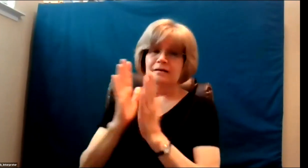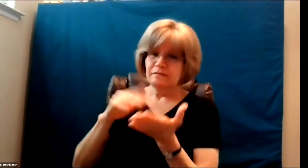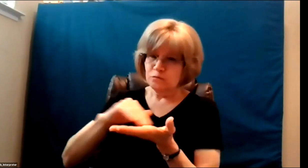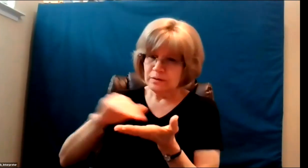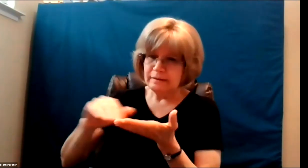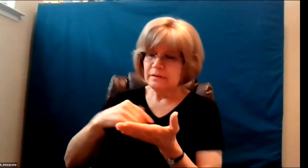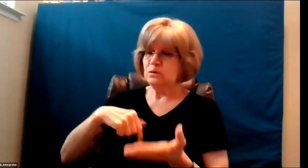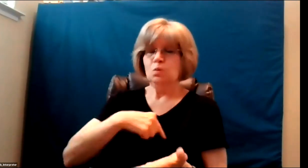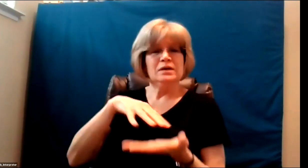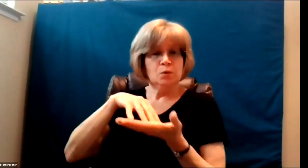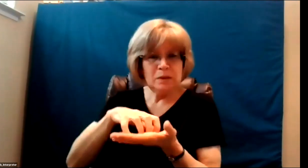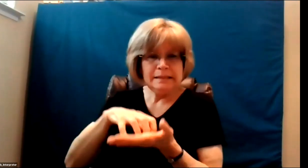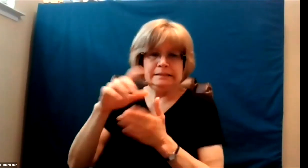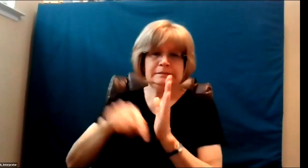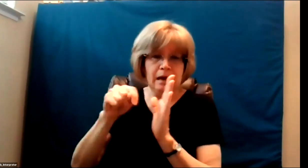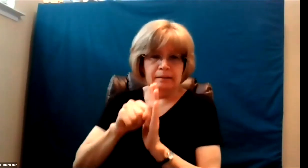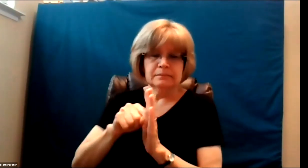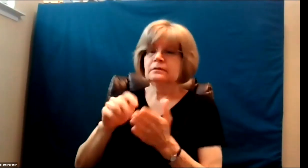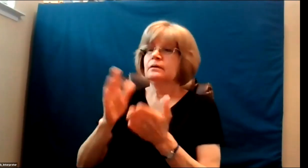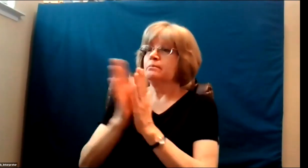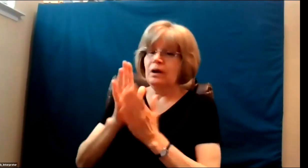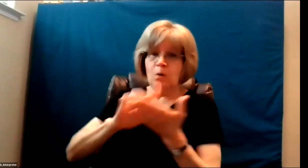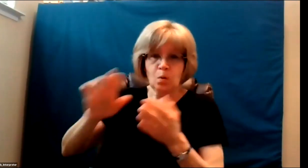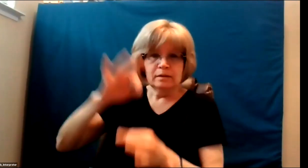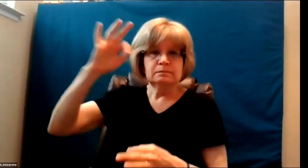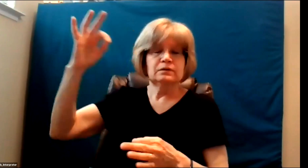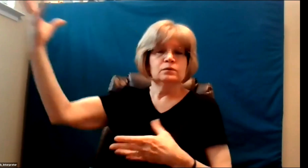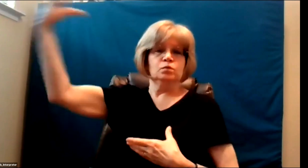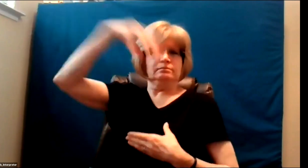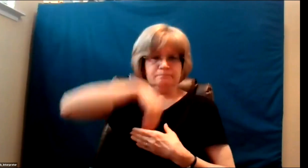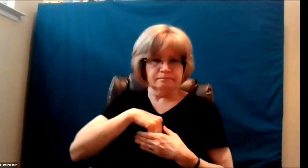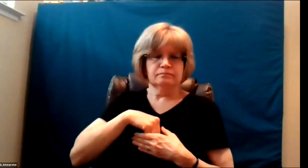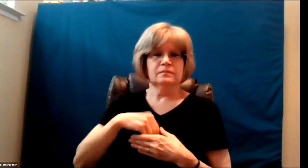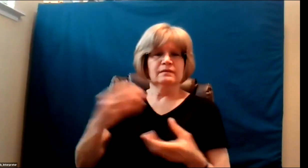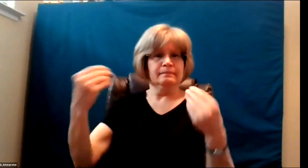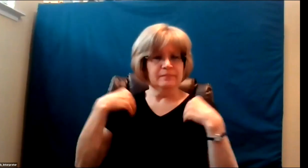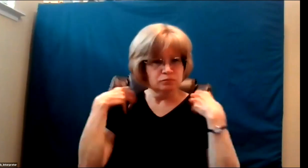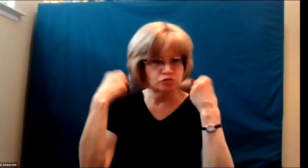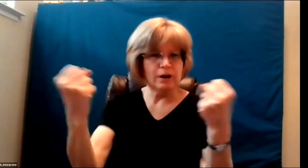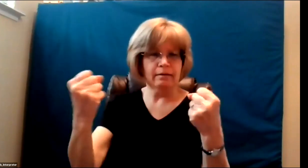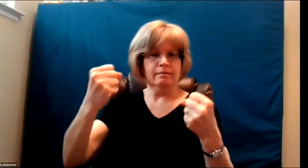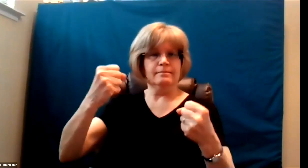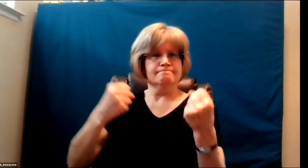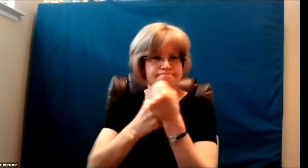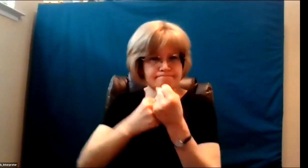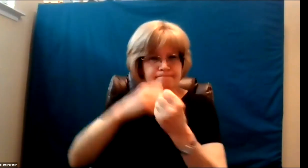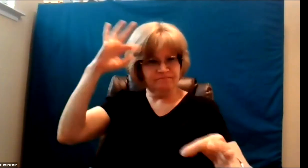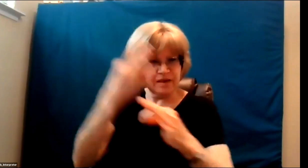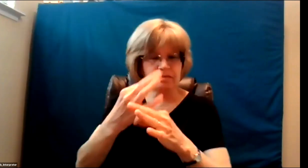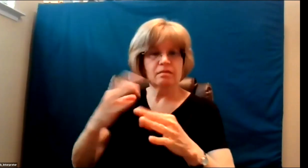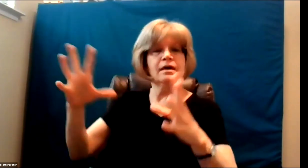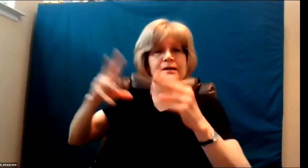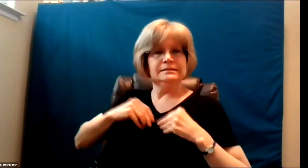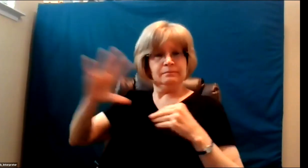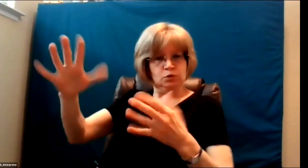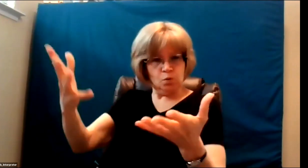and pray for the Holy Spirit to fill us and strengthen our faith. Help us to accept your will and to be a